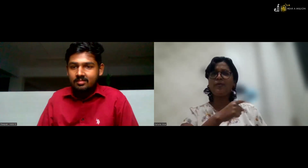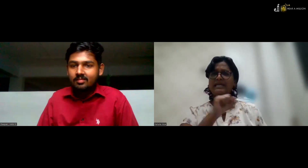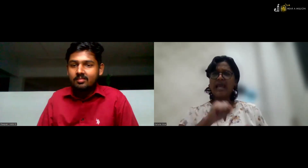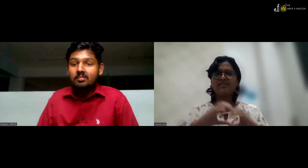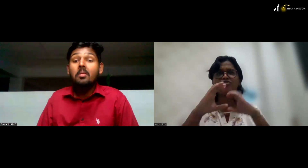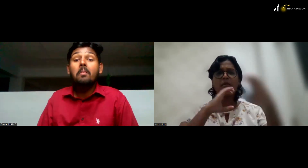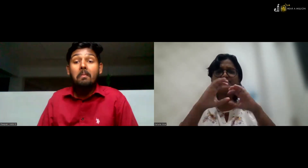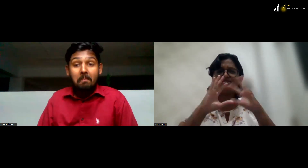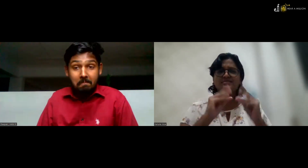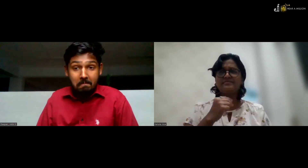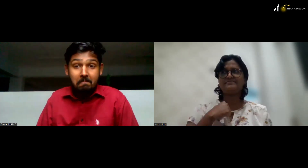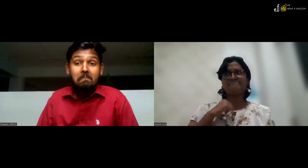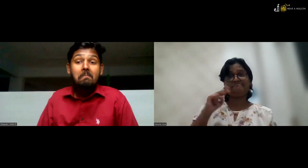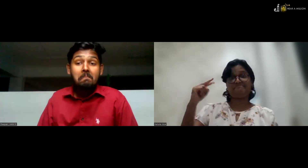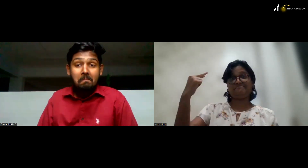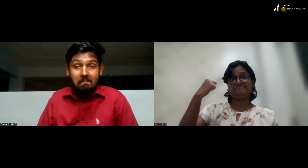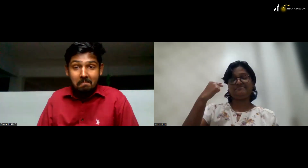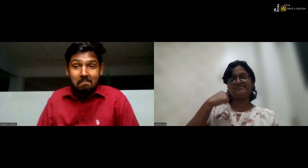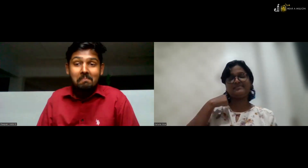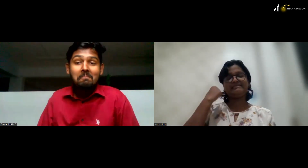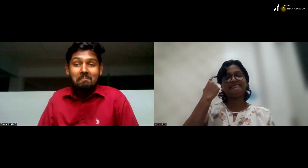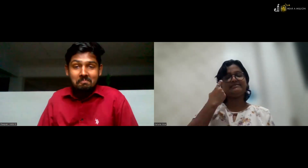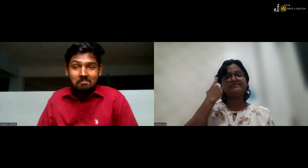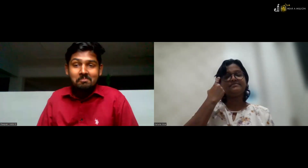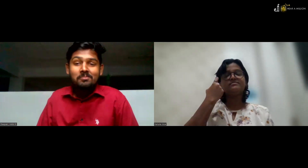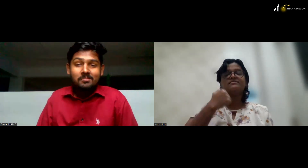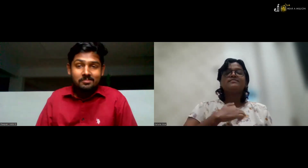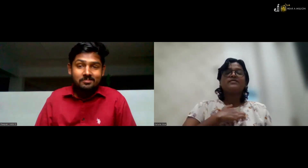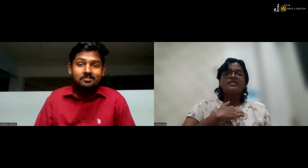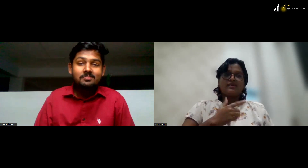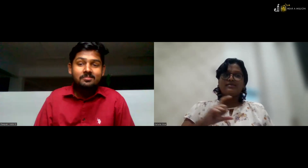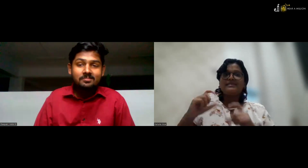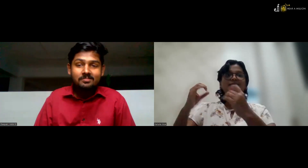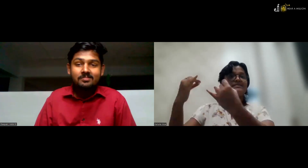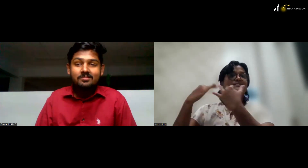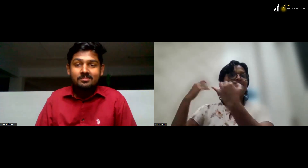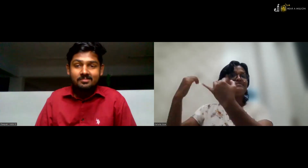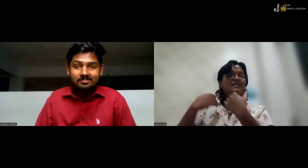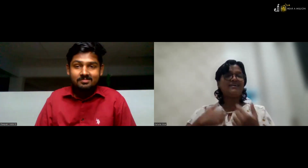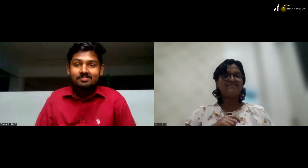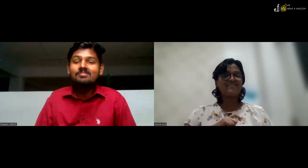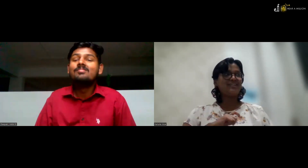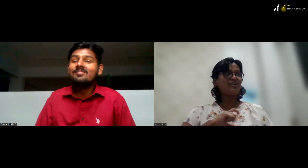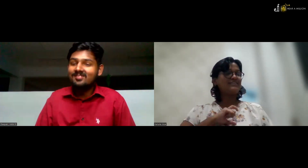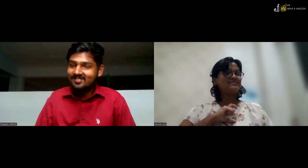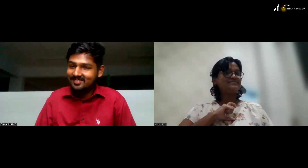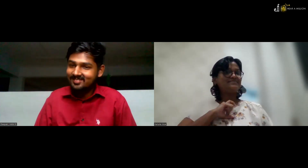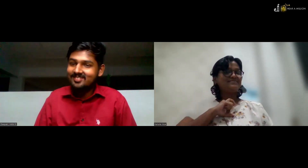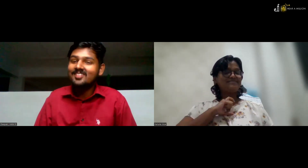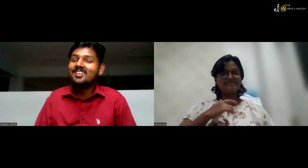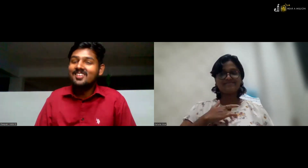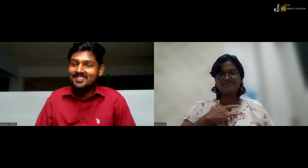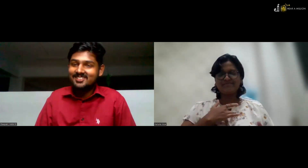am so young. People might think that I could be an easy prey. She told me no, you are brave and you can travel. So